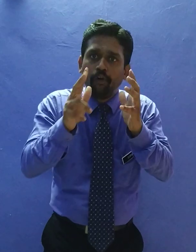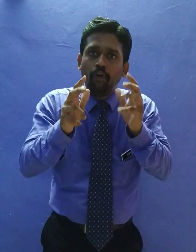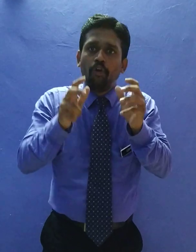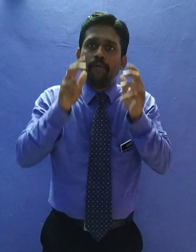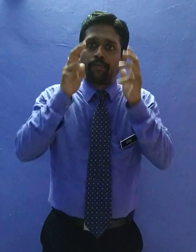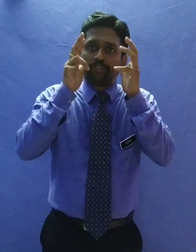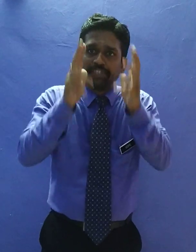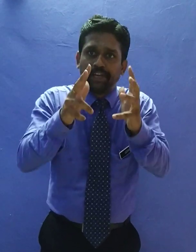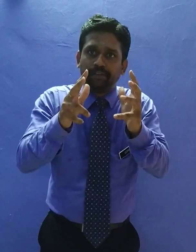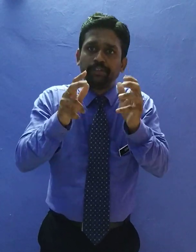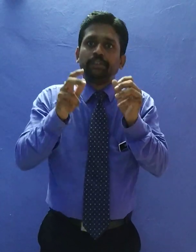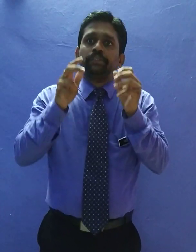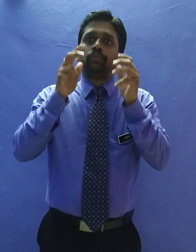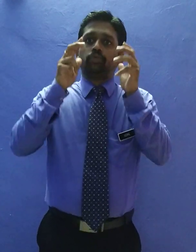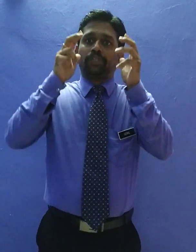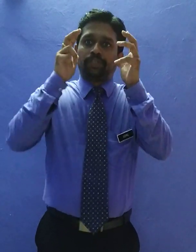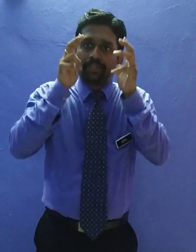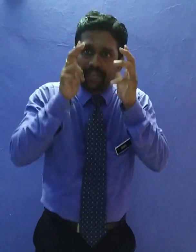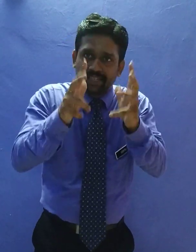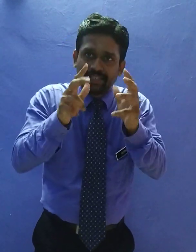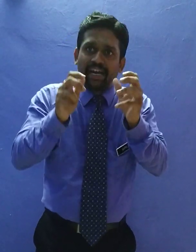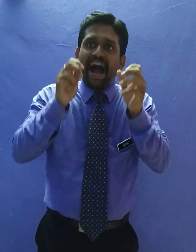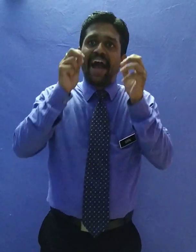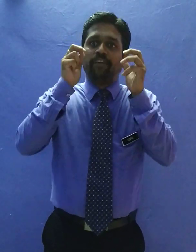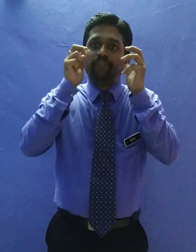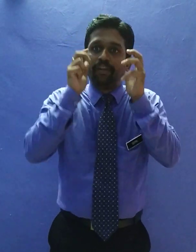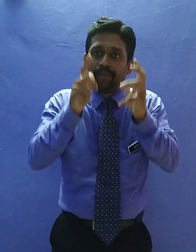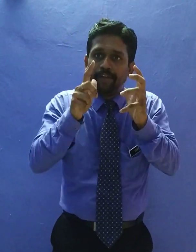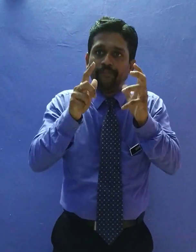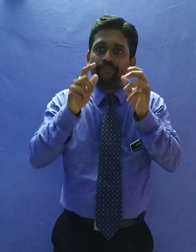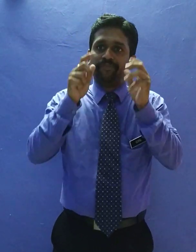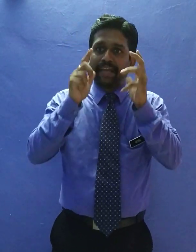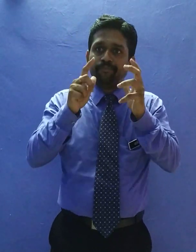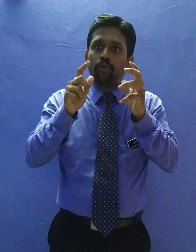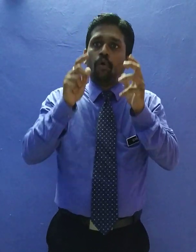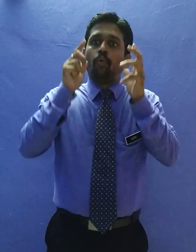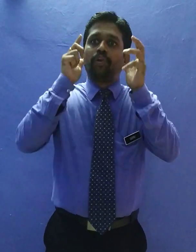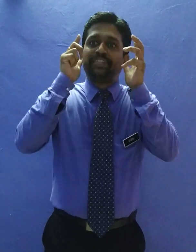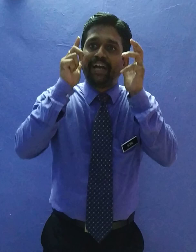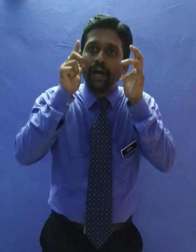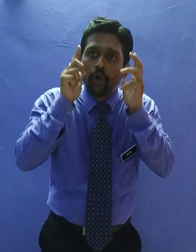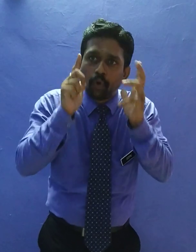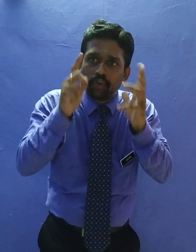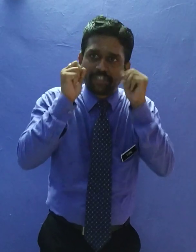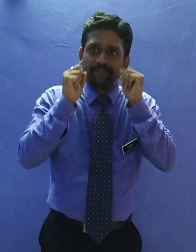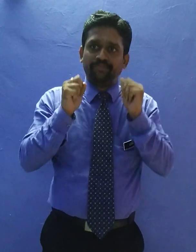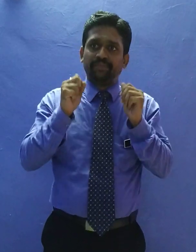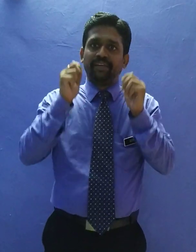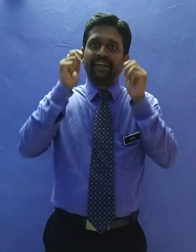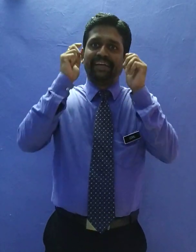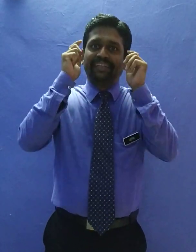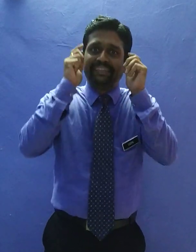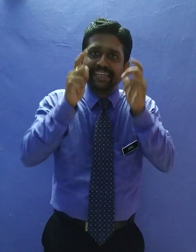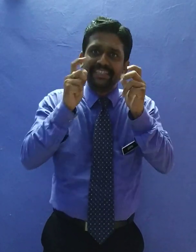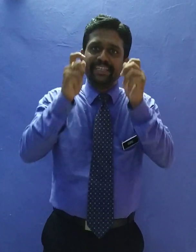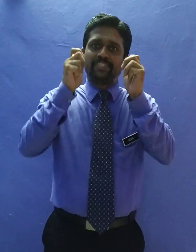Before proceeding to the task, I will brief them on their roles. This is